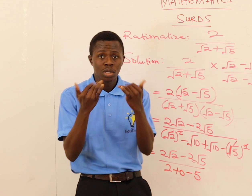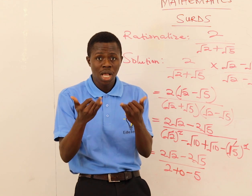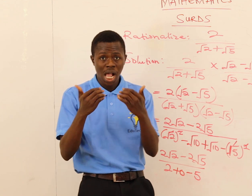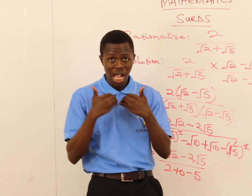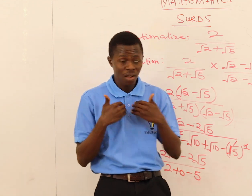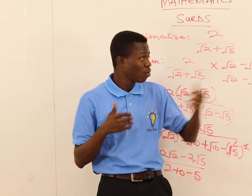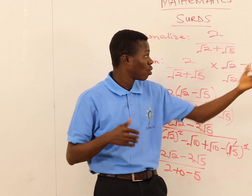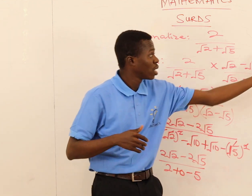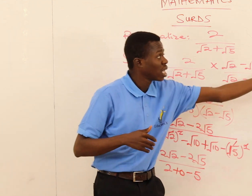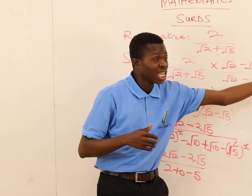minus 5.